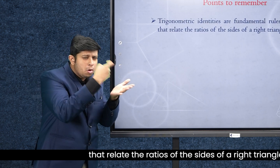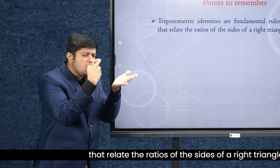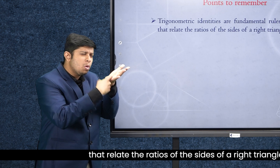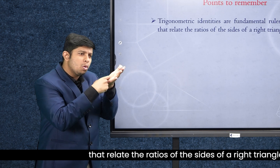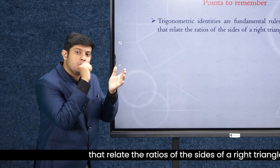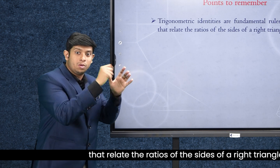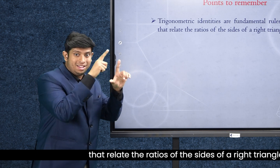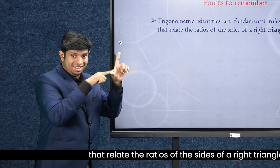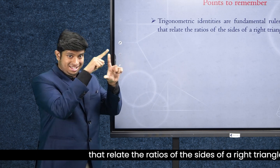right triangle.